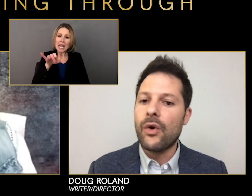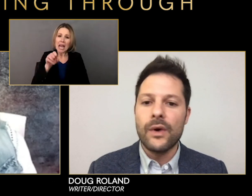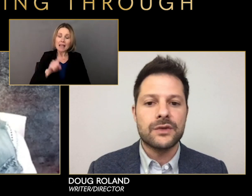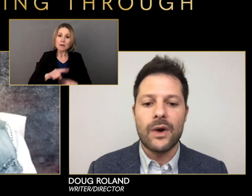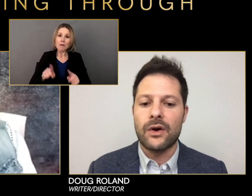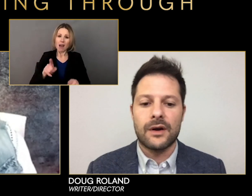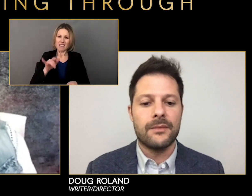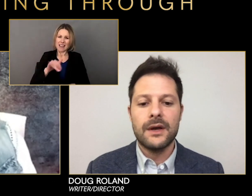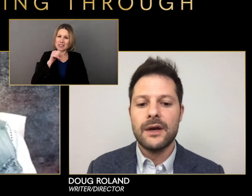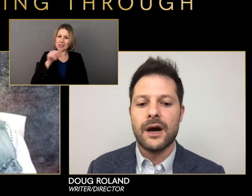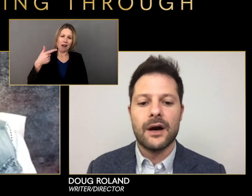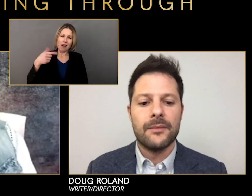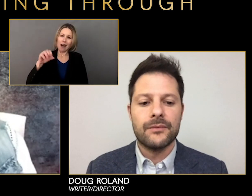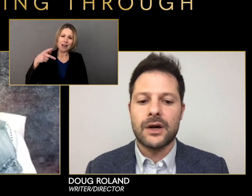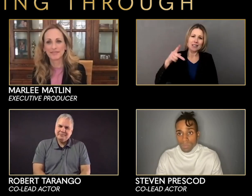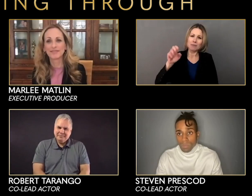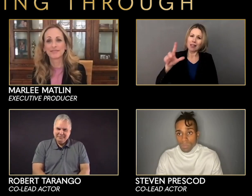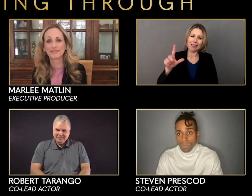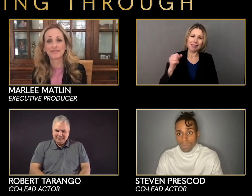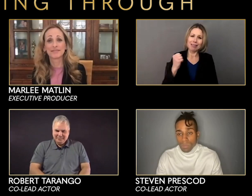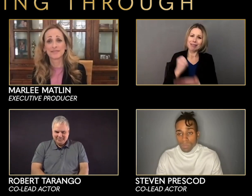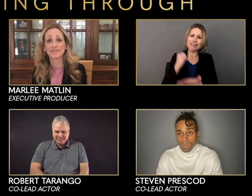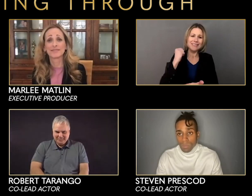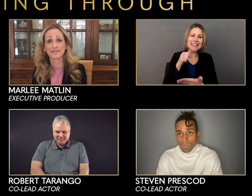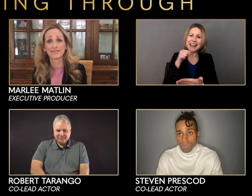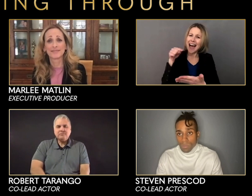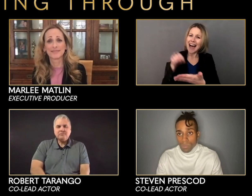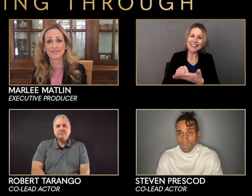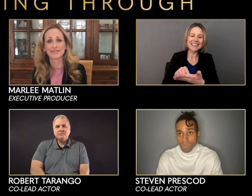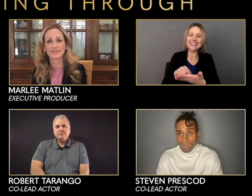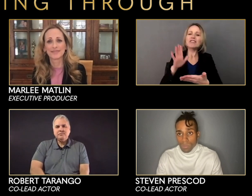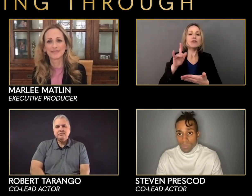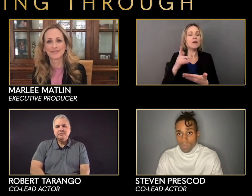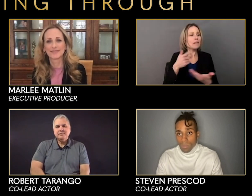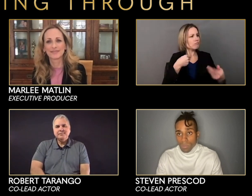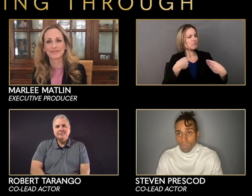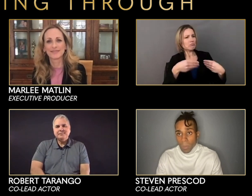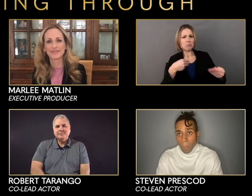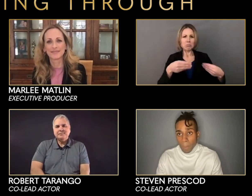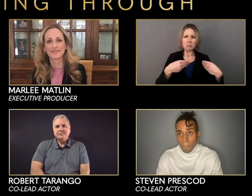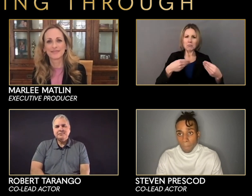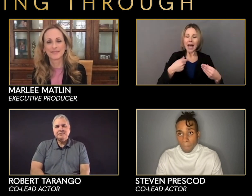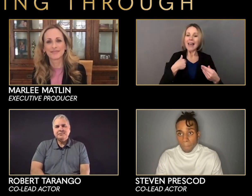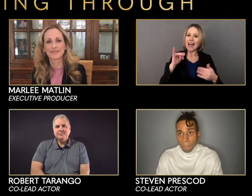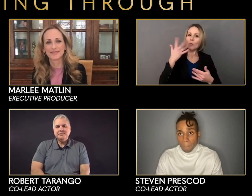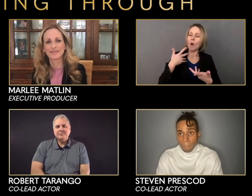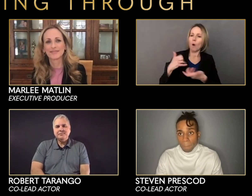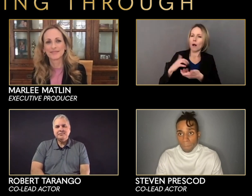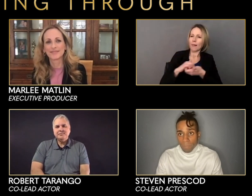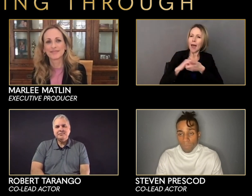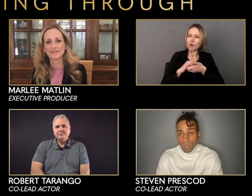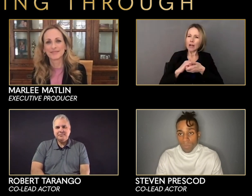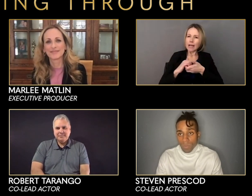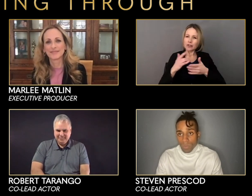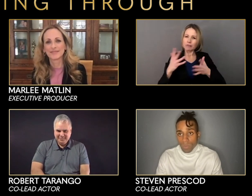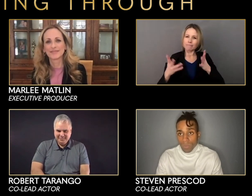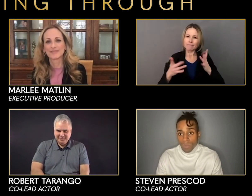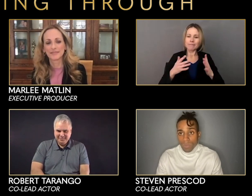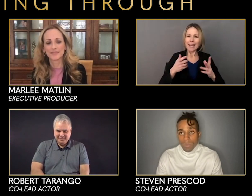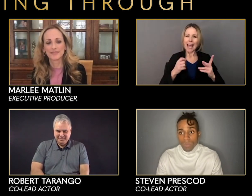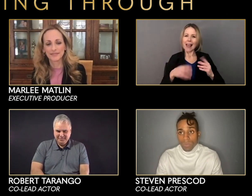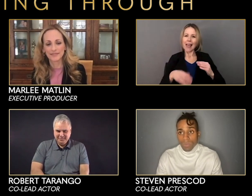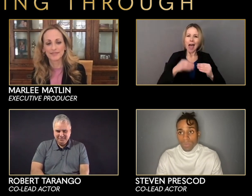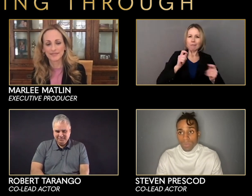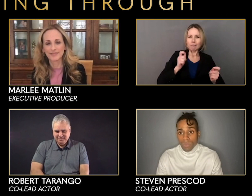I always welcome collaboration and really actually like require that from the actors that I'm working with, so that it's the